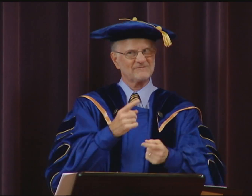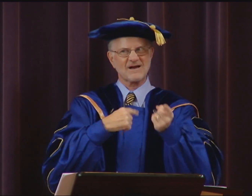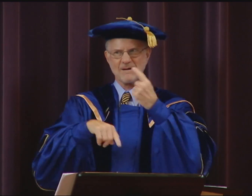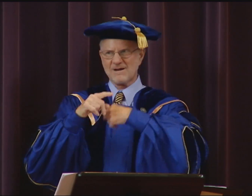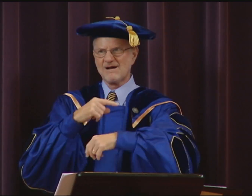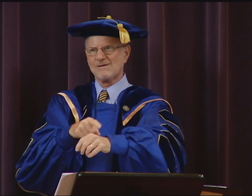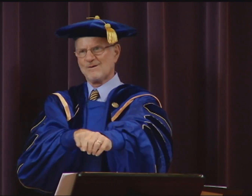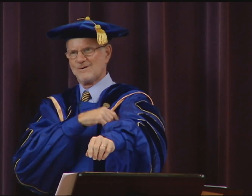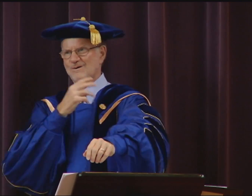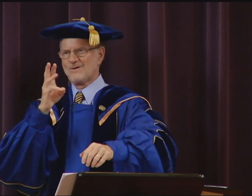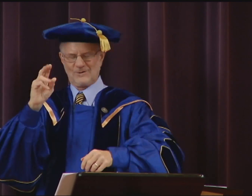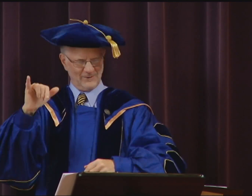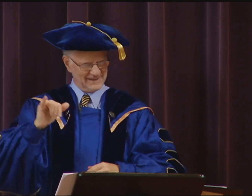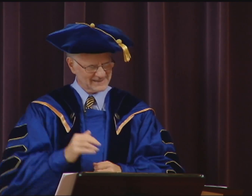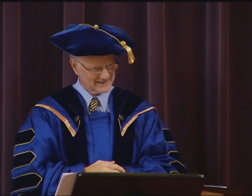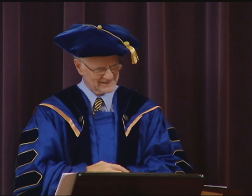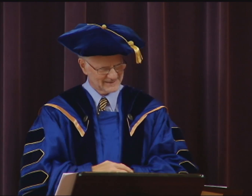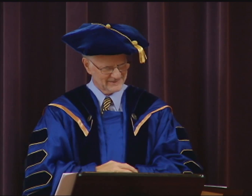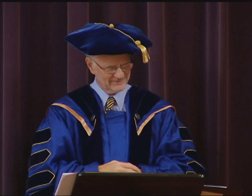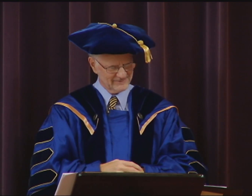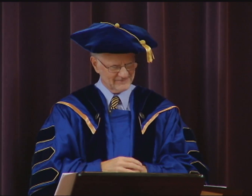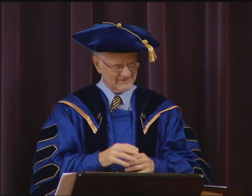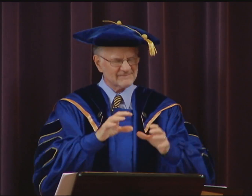1,674 students. We've come a long way.